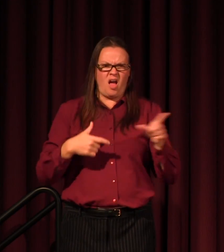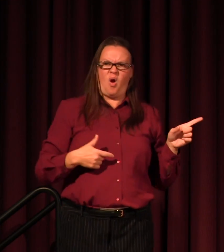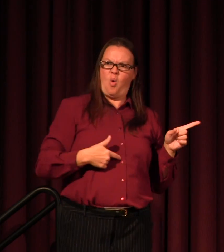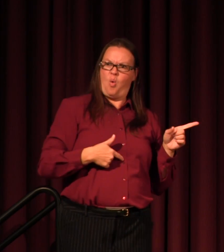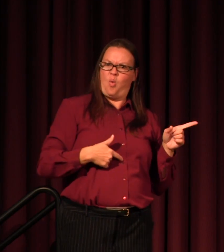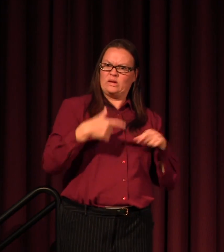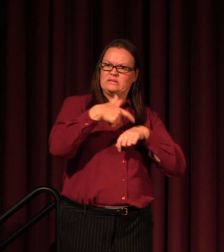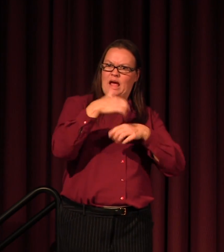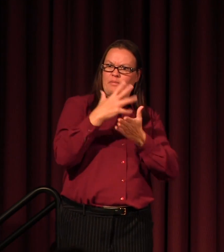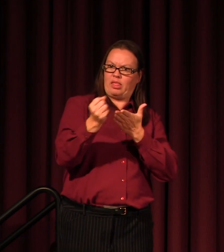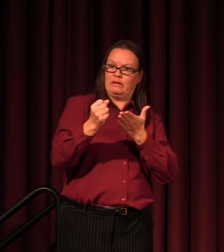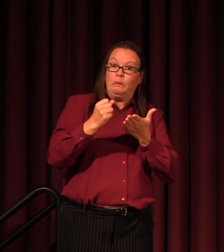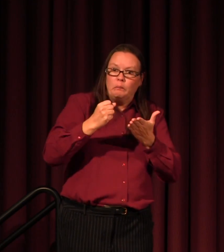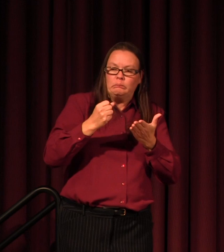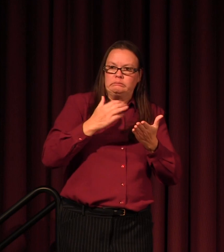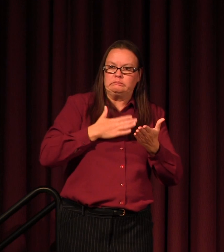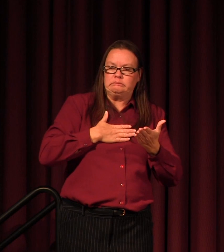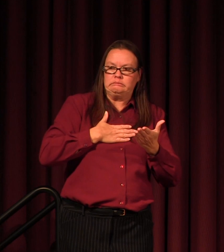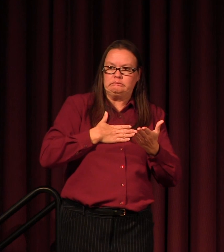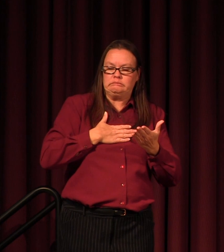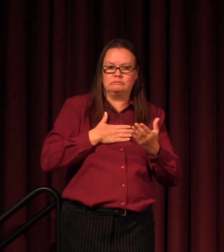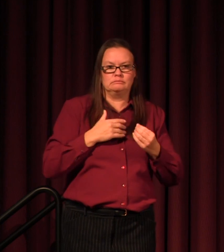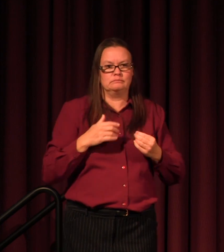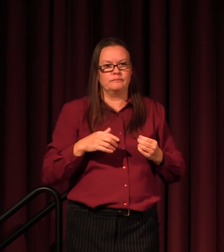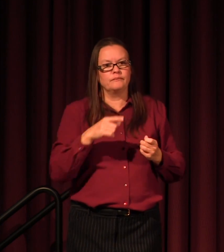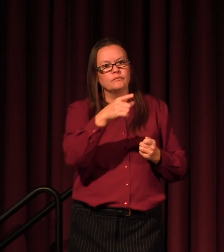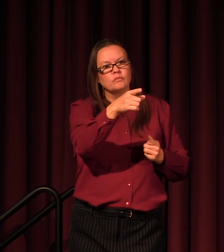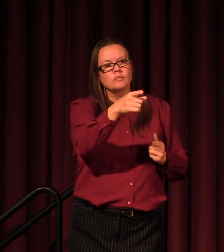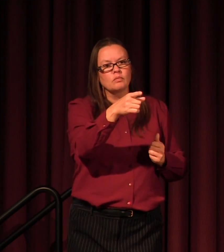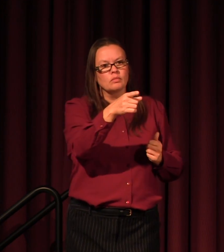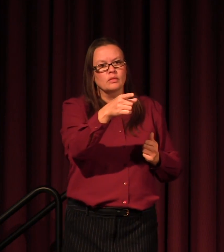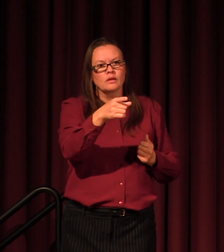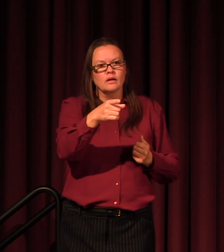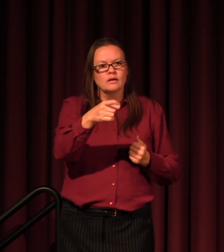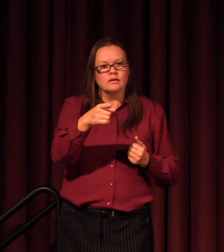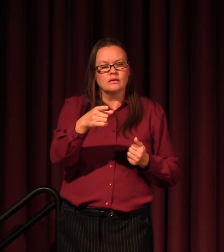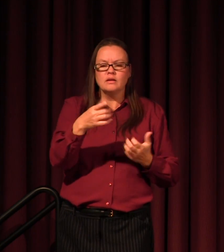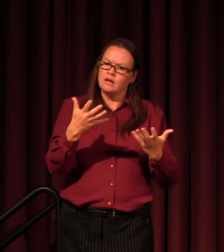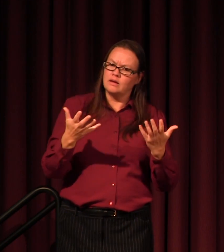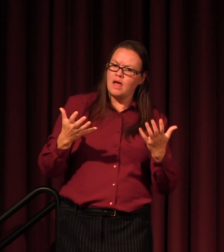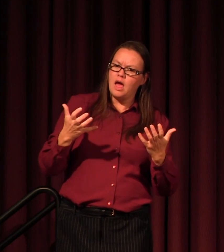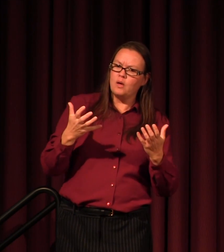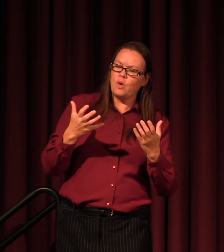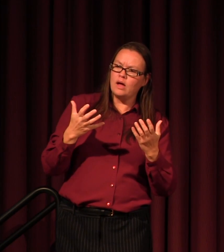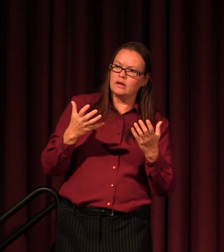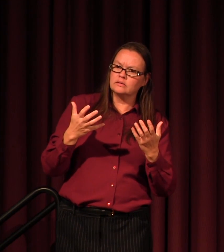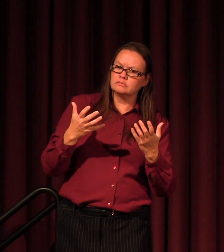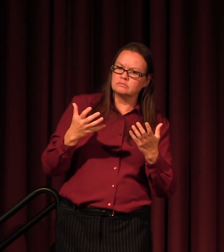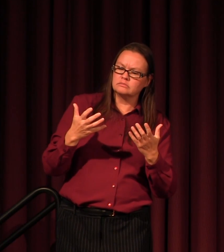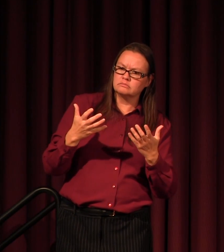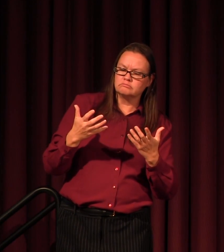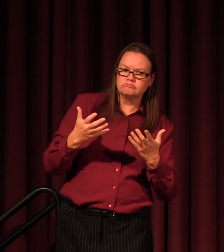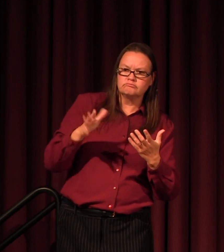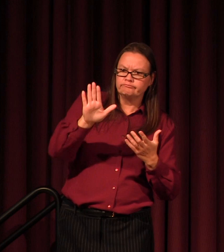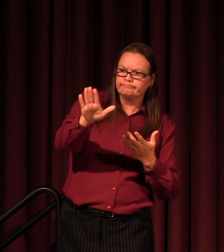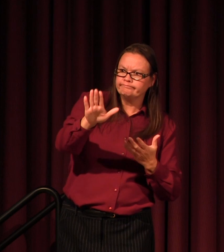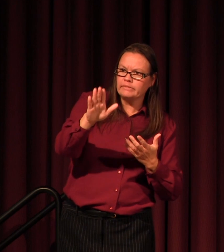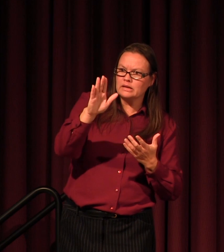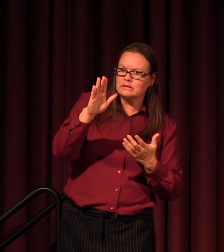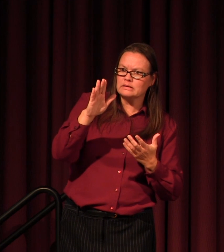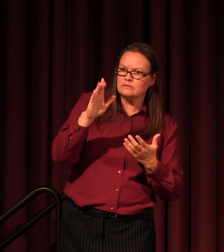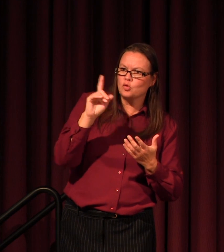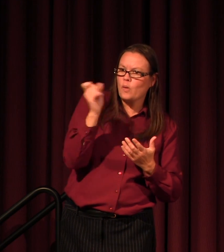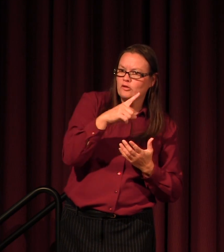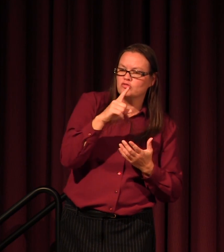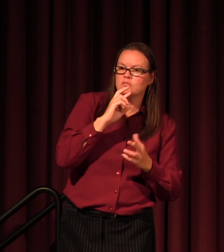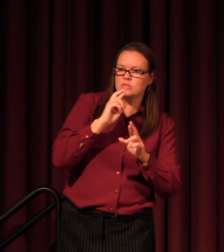Just to add and respond to stepping in and trying to make justice or fairness